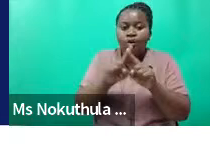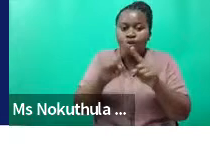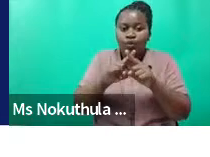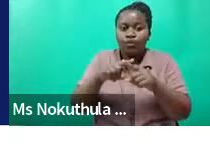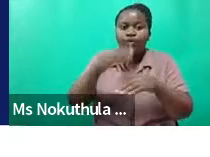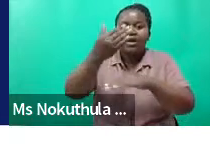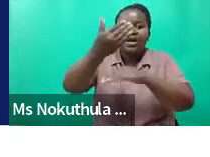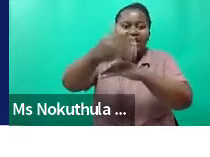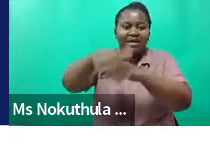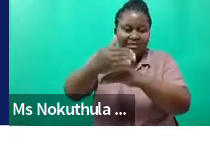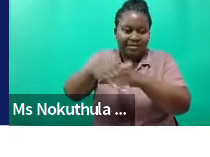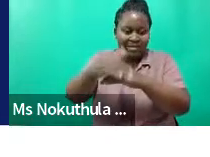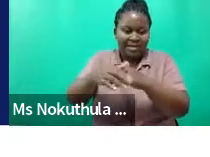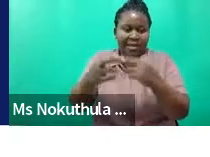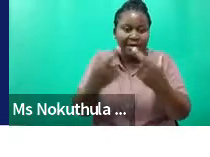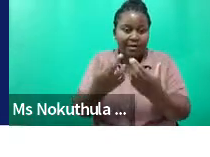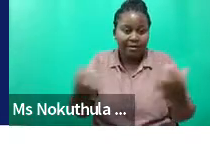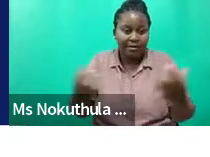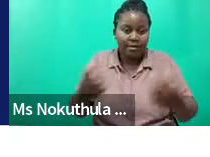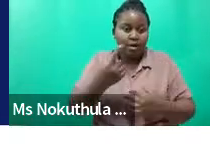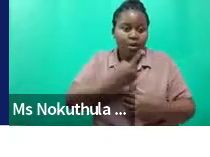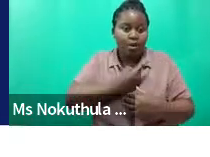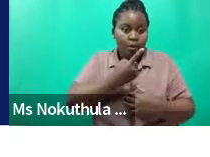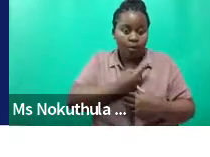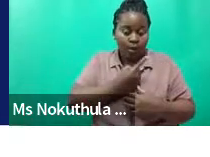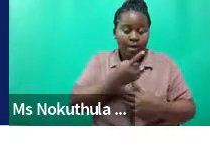resources, because this student is within the social work